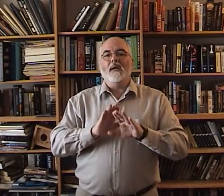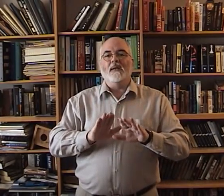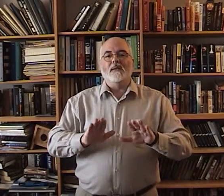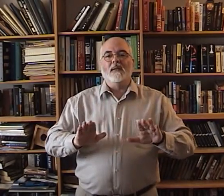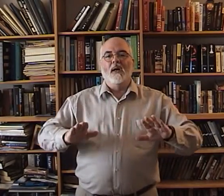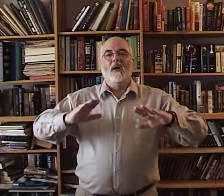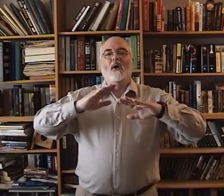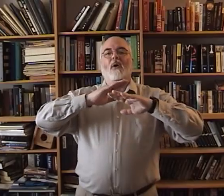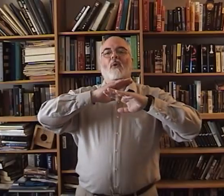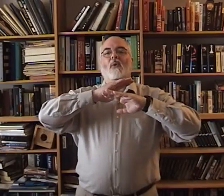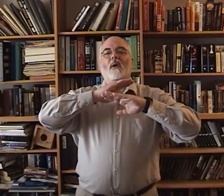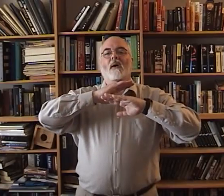Peace. Or